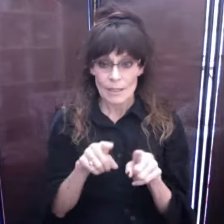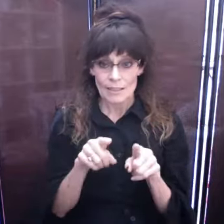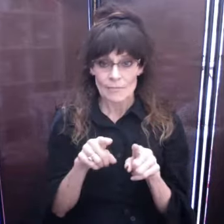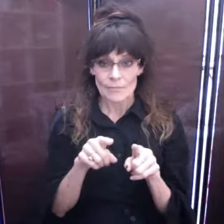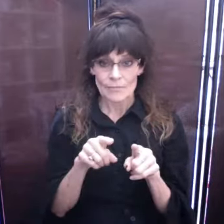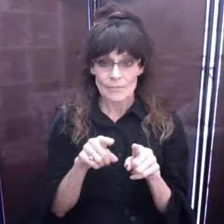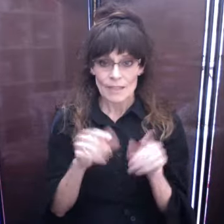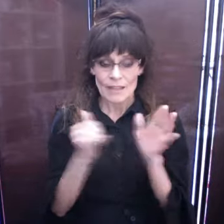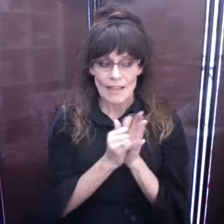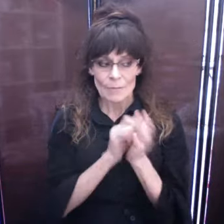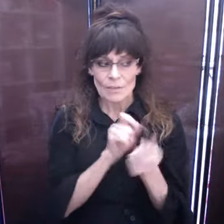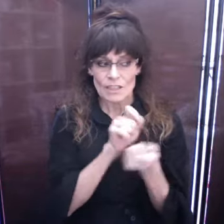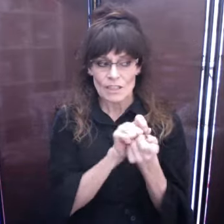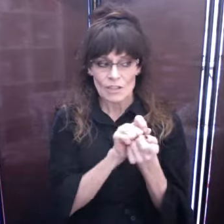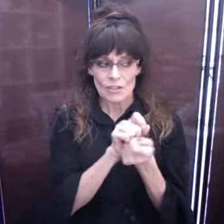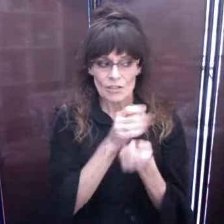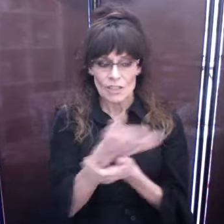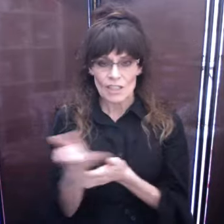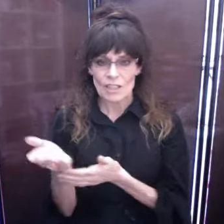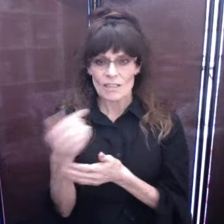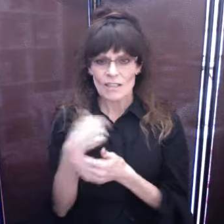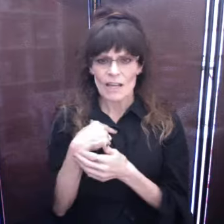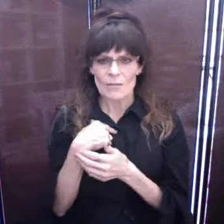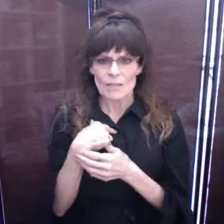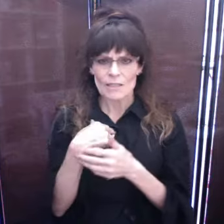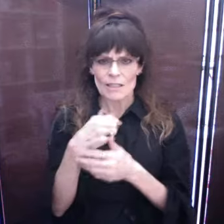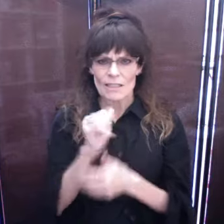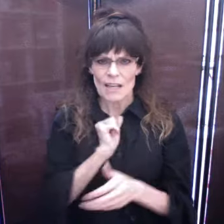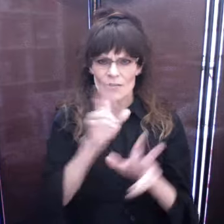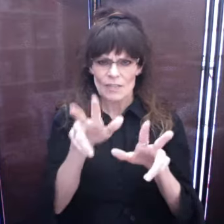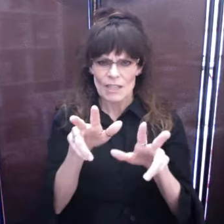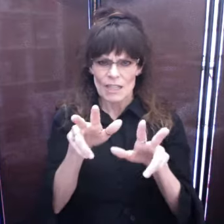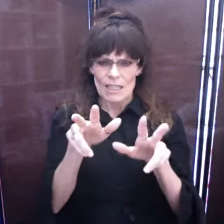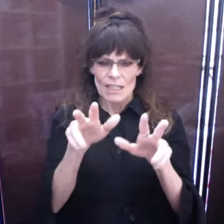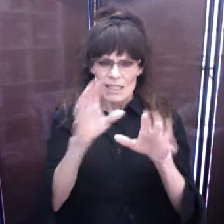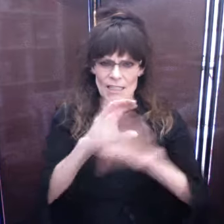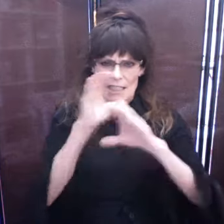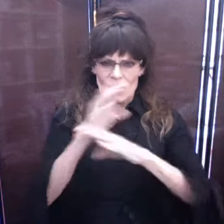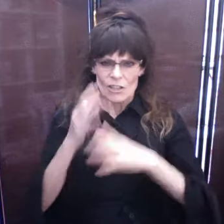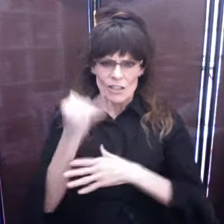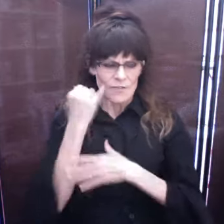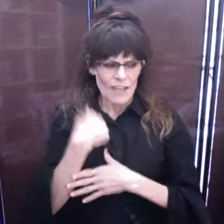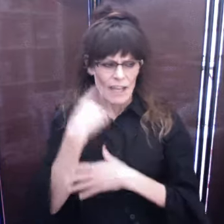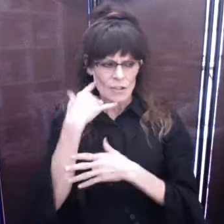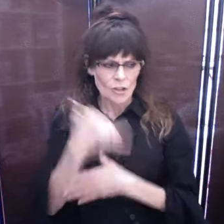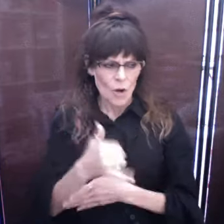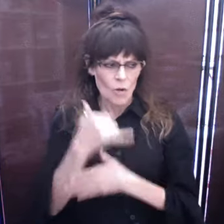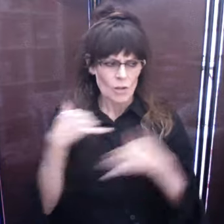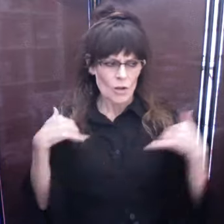that particular thing is I was a self-seeker. And had they been wearing gold robes and passing out flowers at the